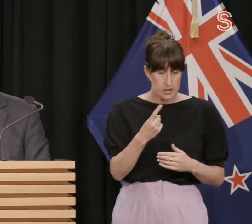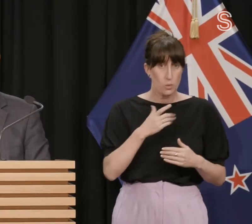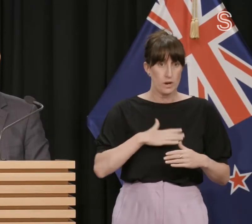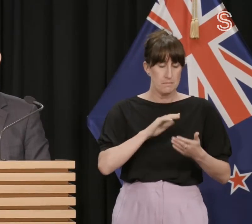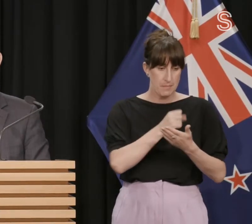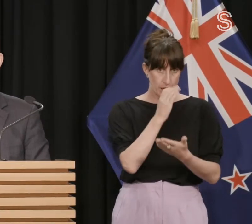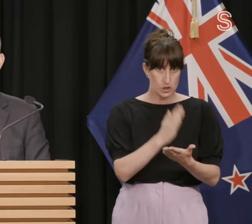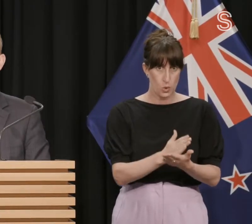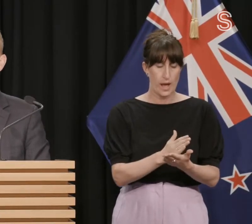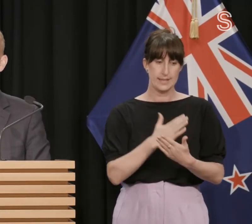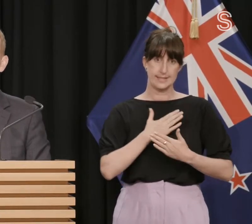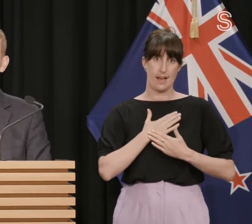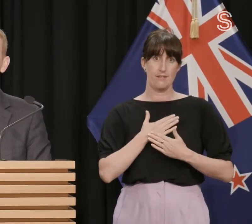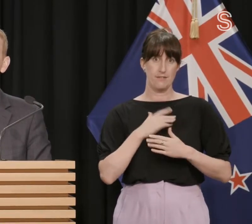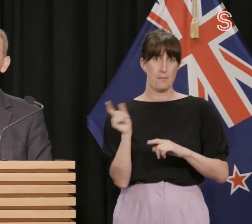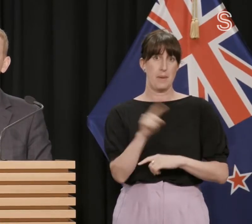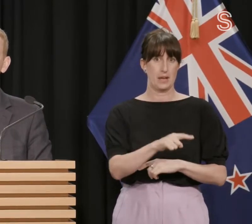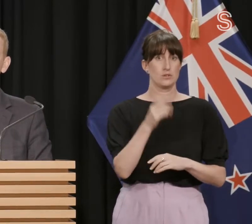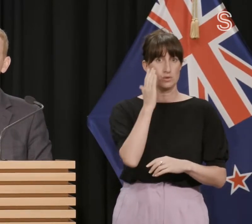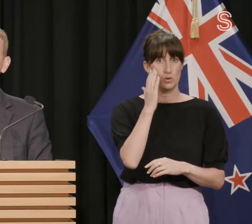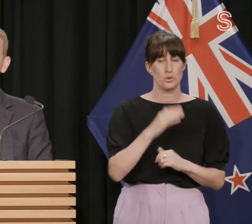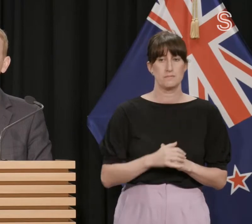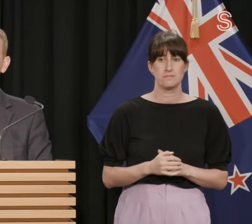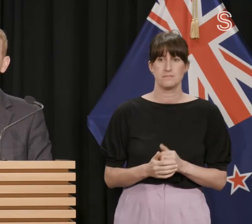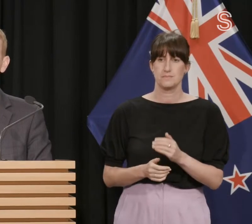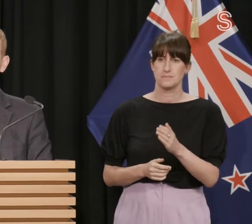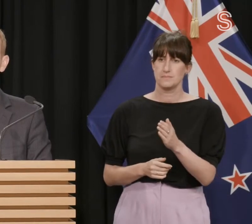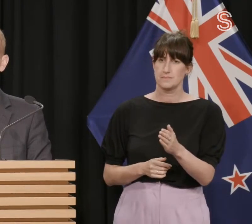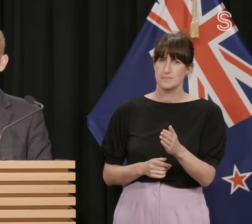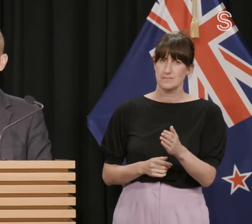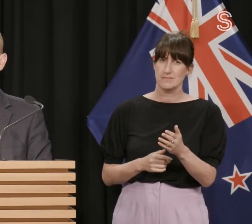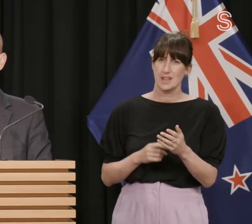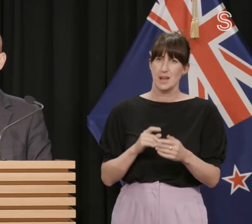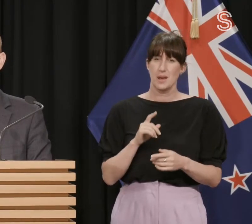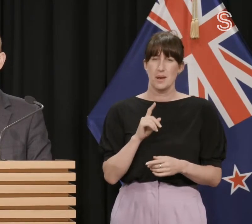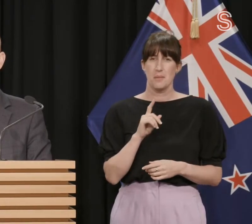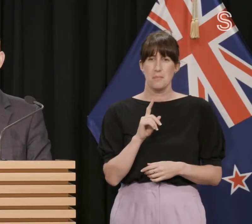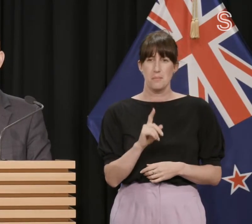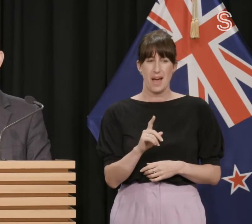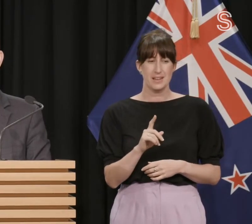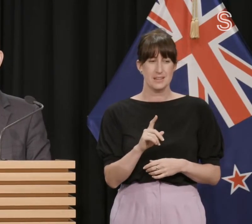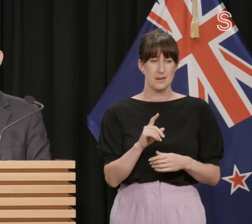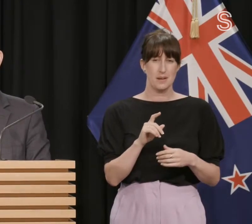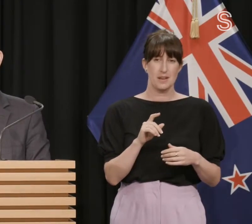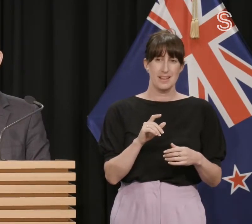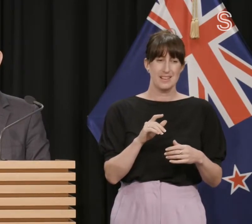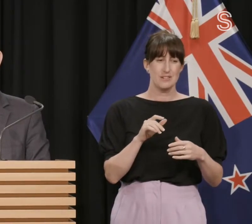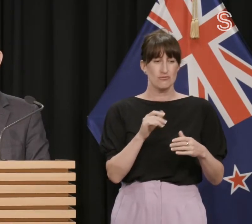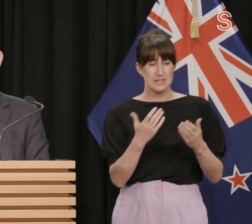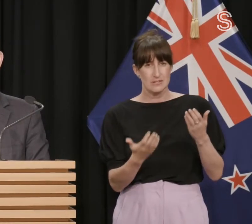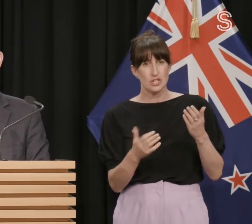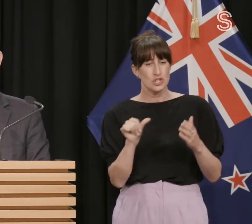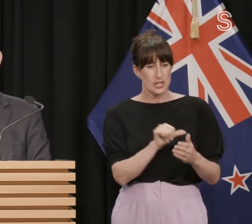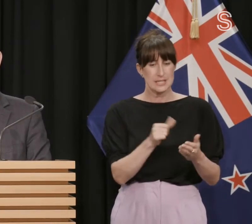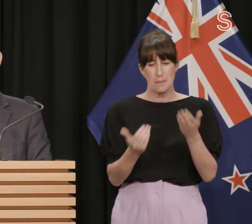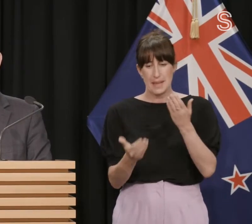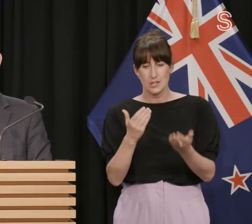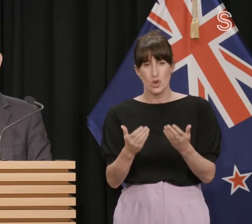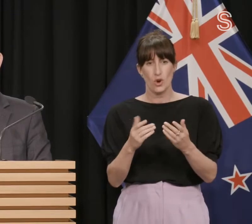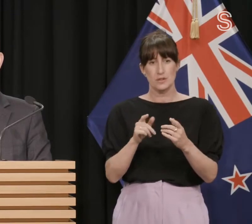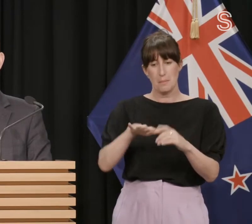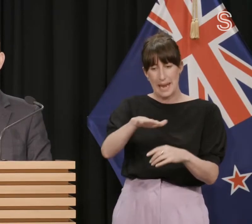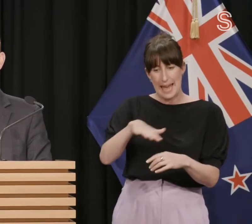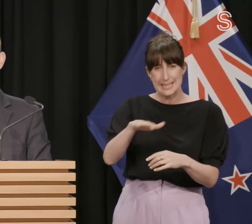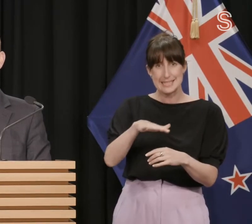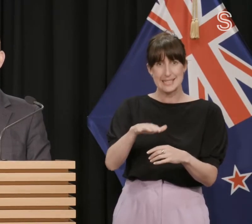want to be able to do that. Doesn't it make more sense to do this on a case-by-case basis instead of just a blanket rule across all of Auckland? This was what was